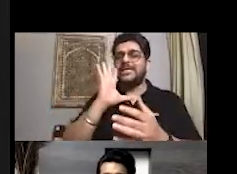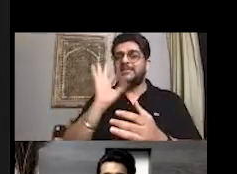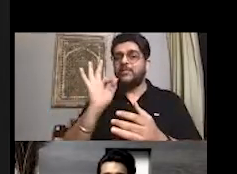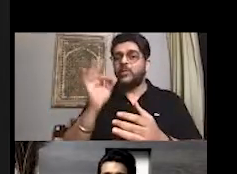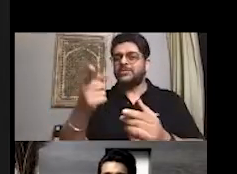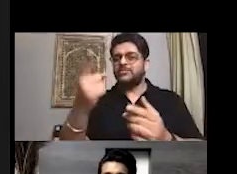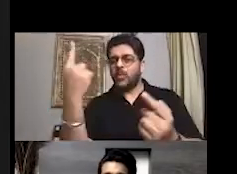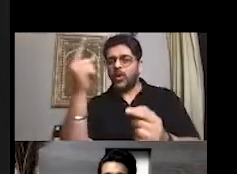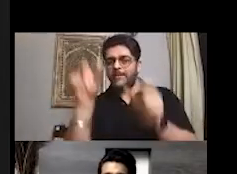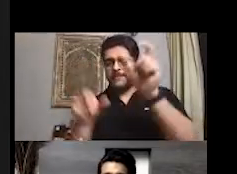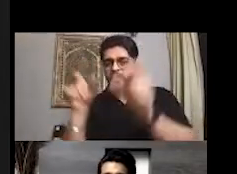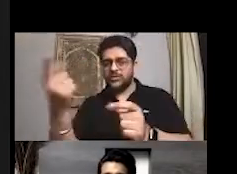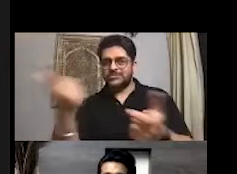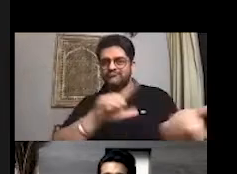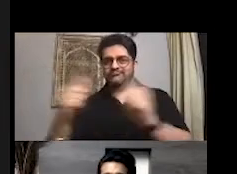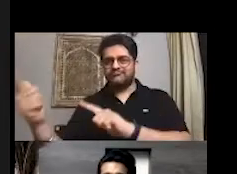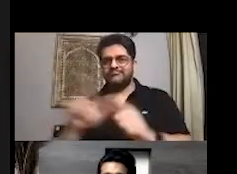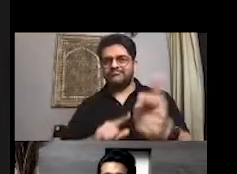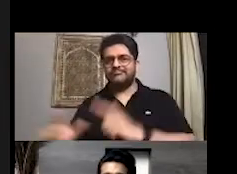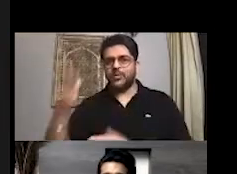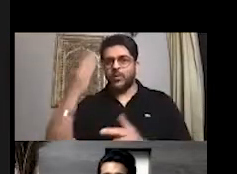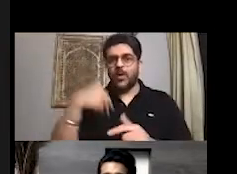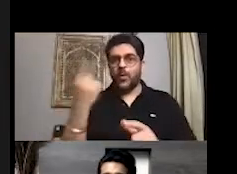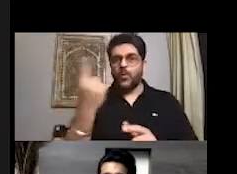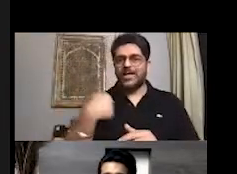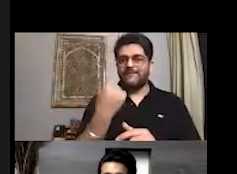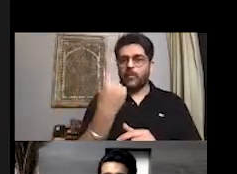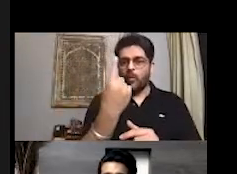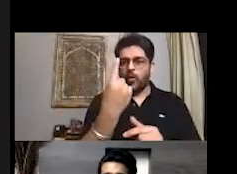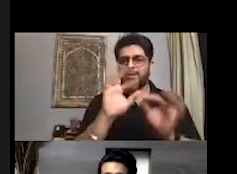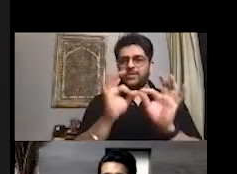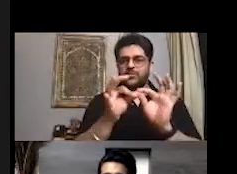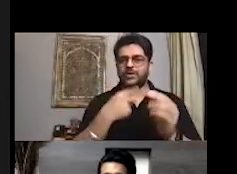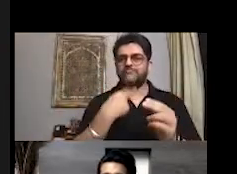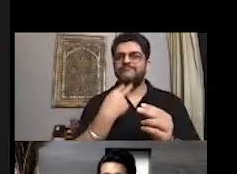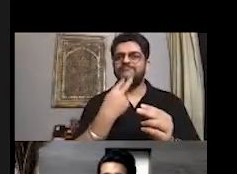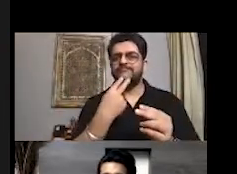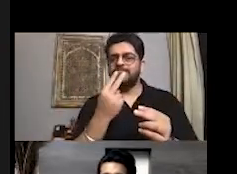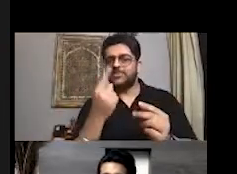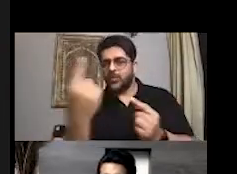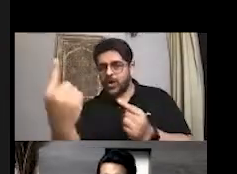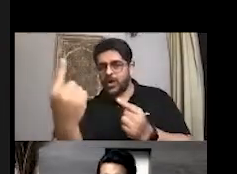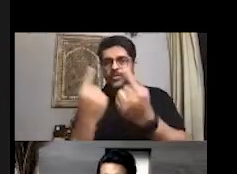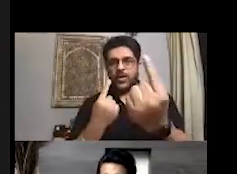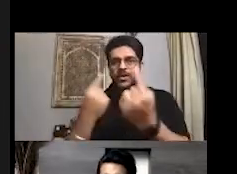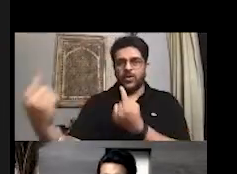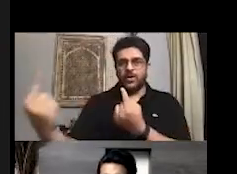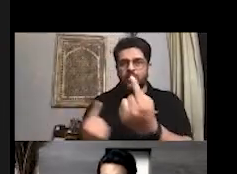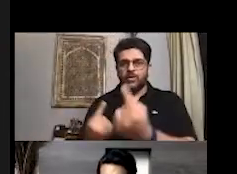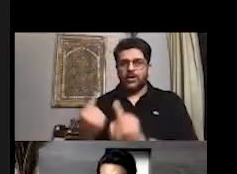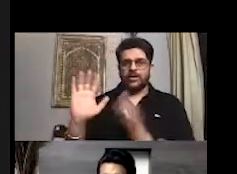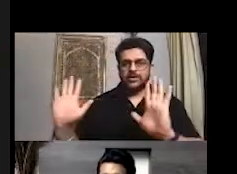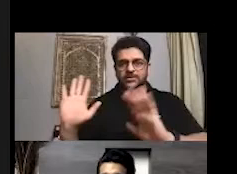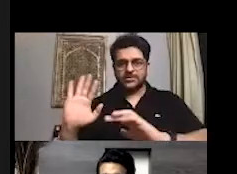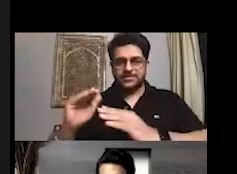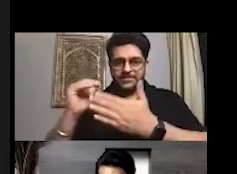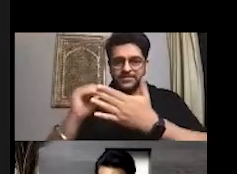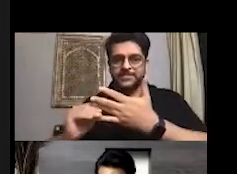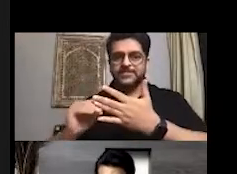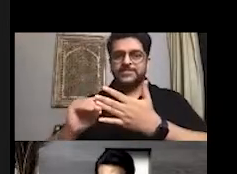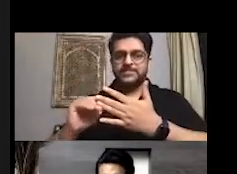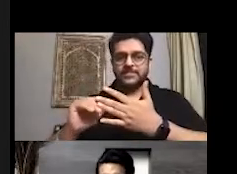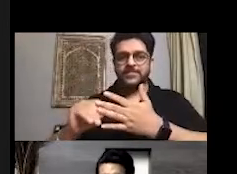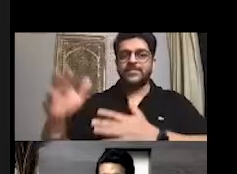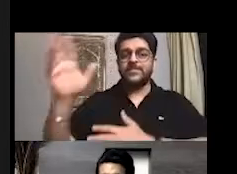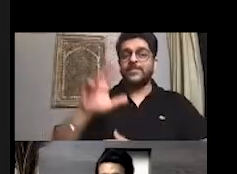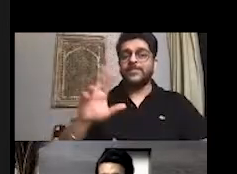to let the workshop, so there will be two interpreters who will be switching. So we'll